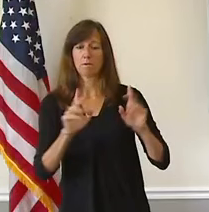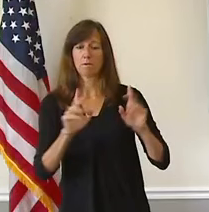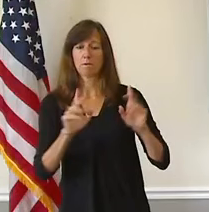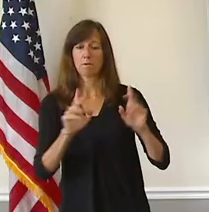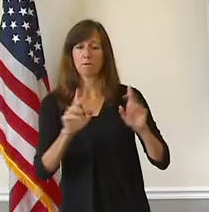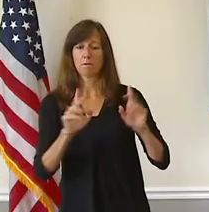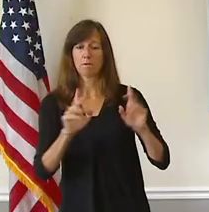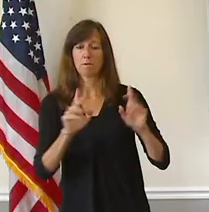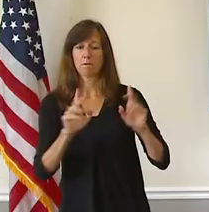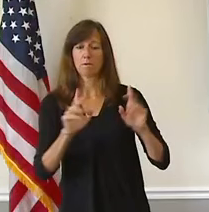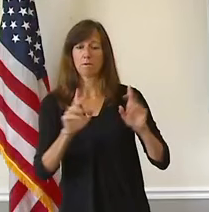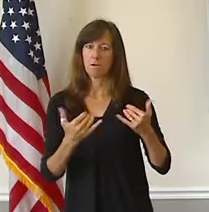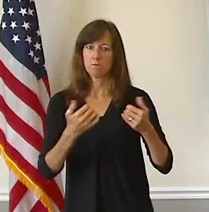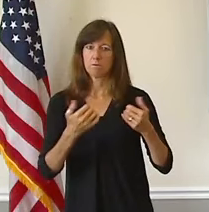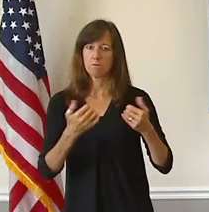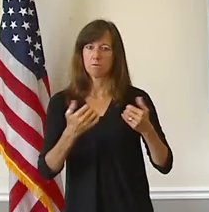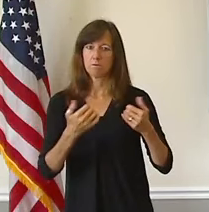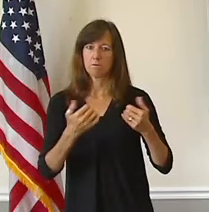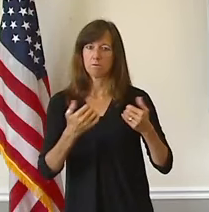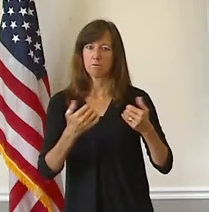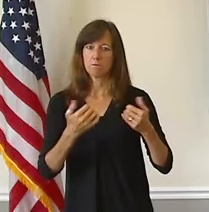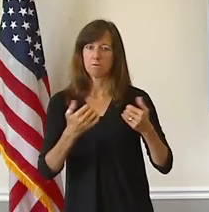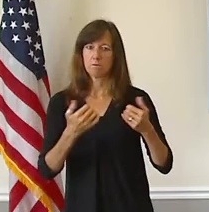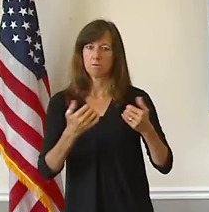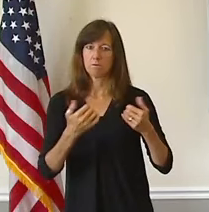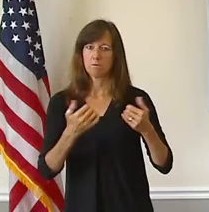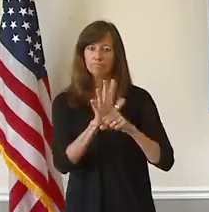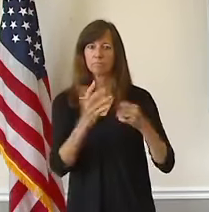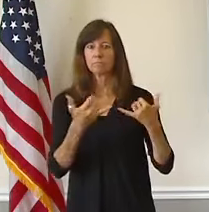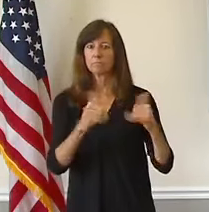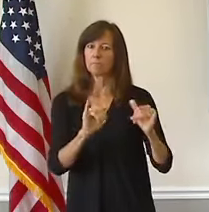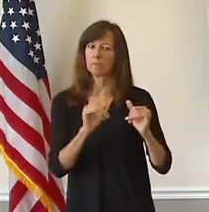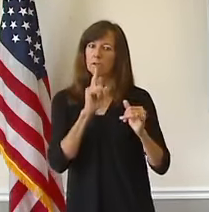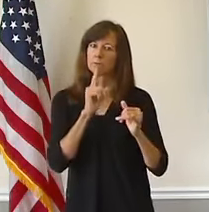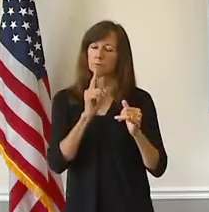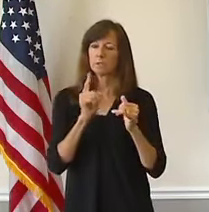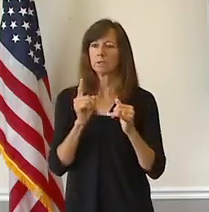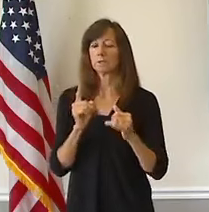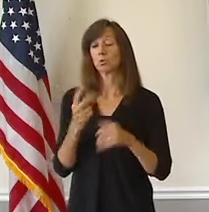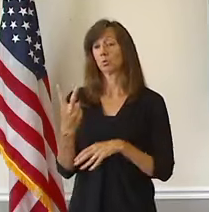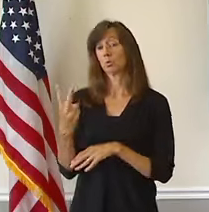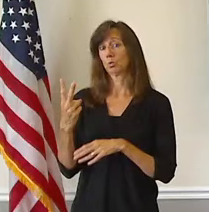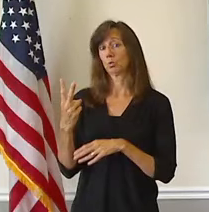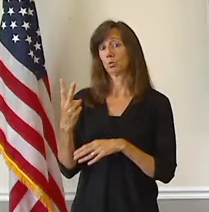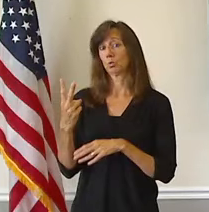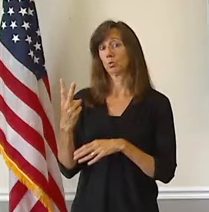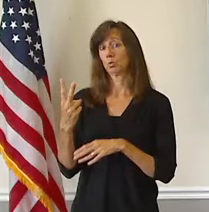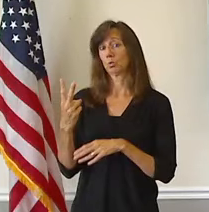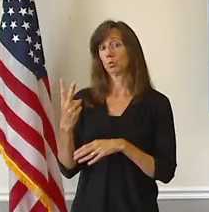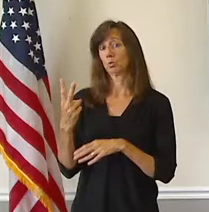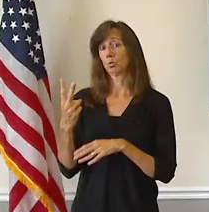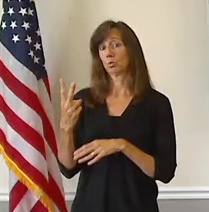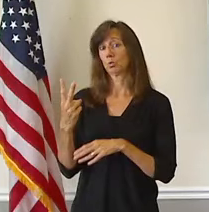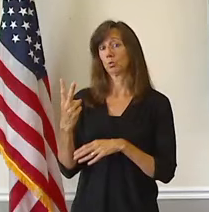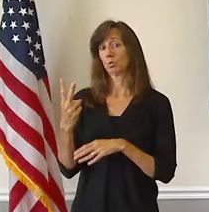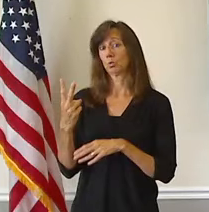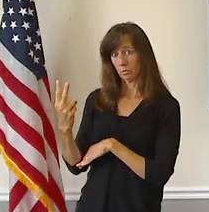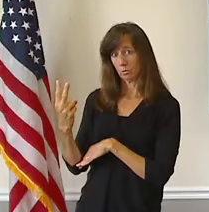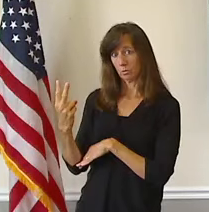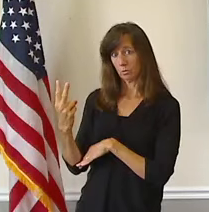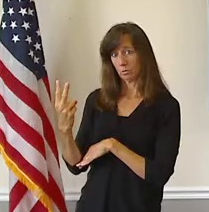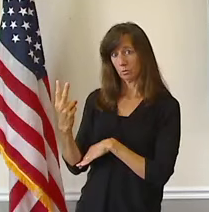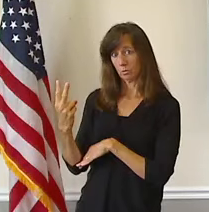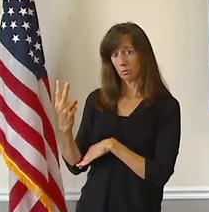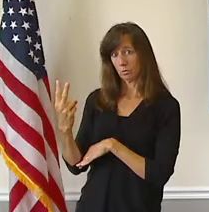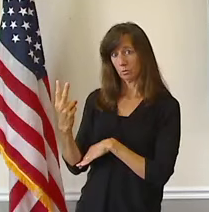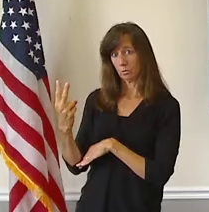cases currently, with only, and certainly it's important to them, but two individuals are hospitalized, and we've been steady at 153 individuals